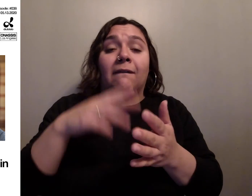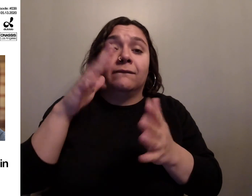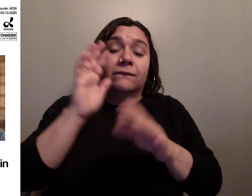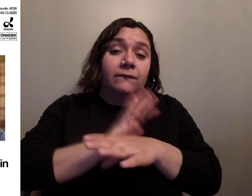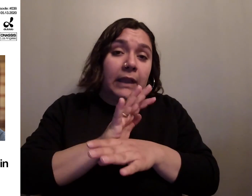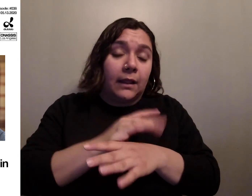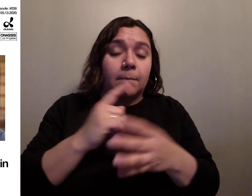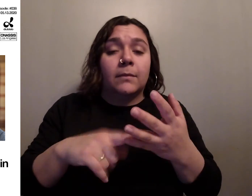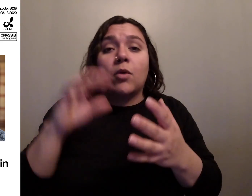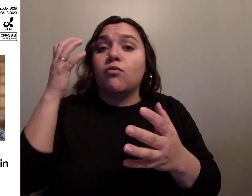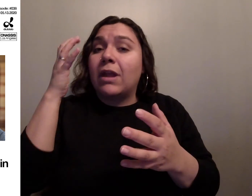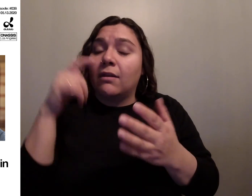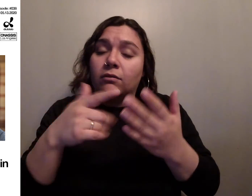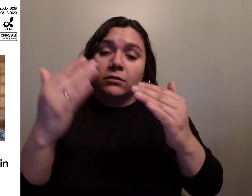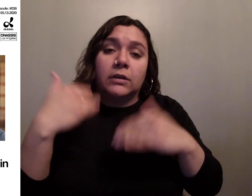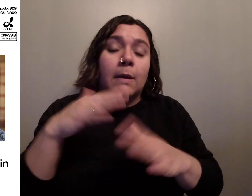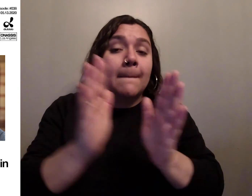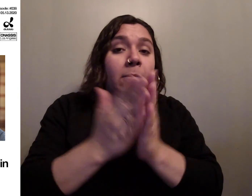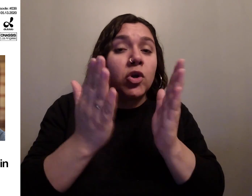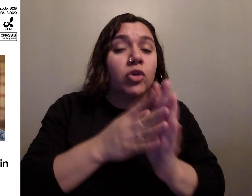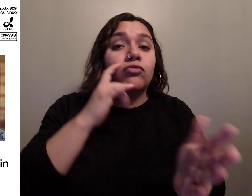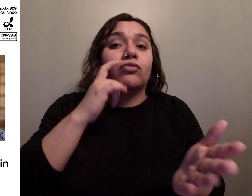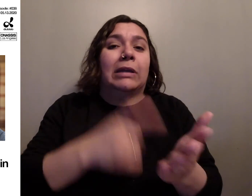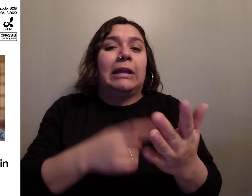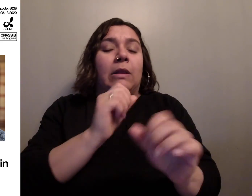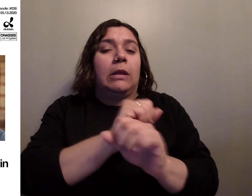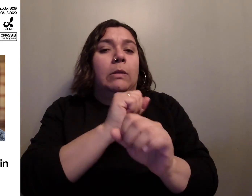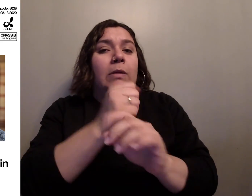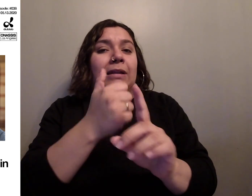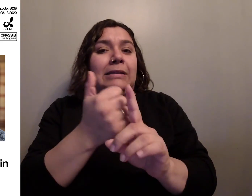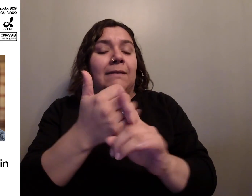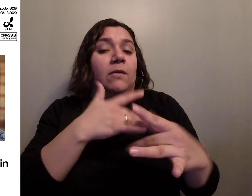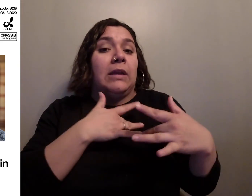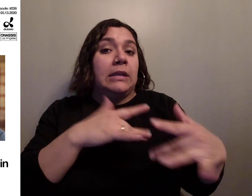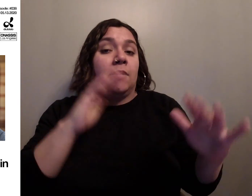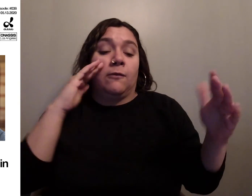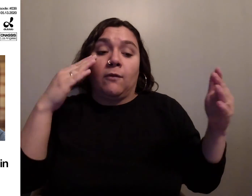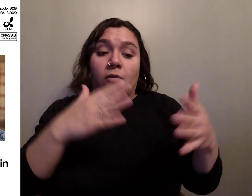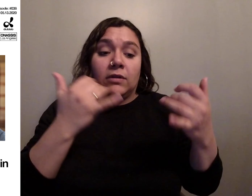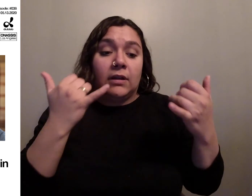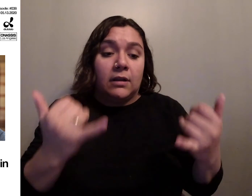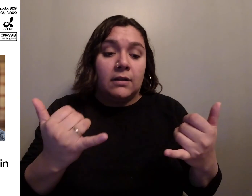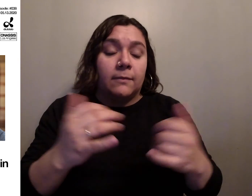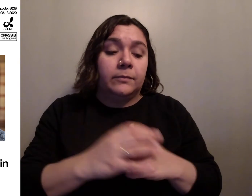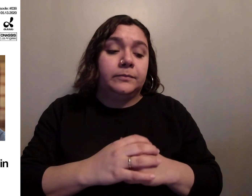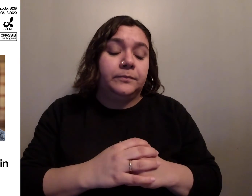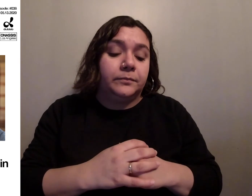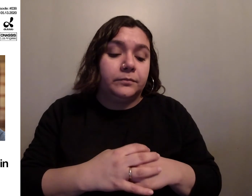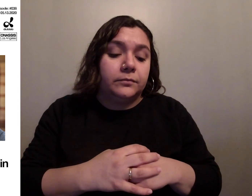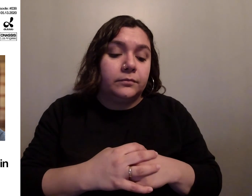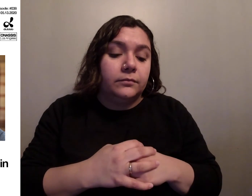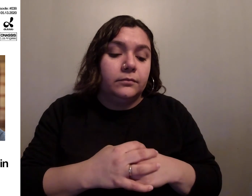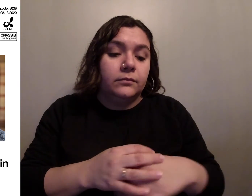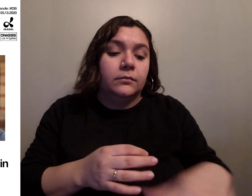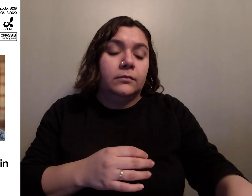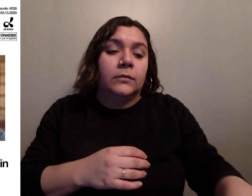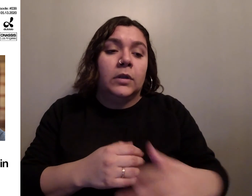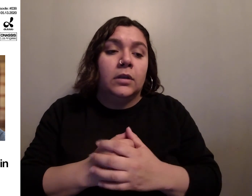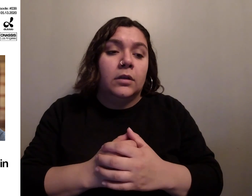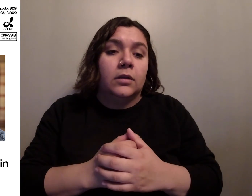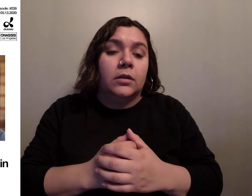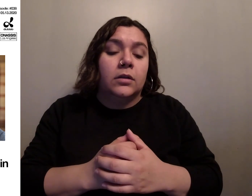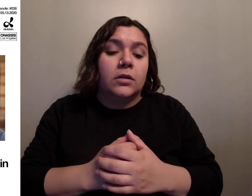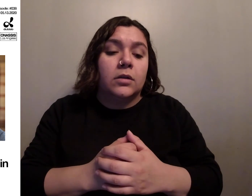paintings or films or radio or books to recognize that the work was made that we lean towards now